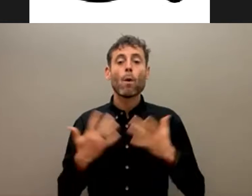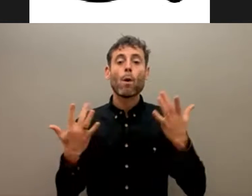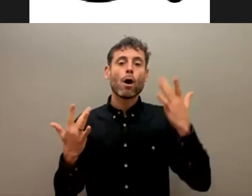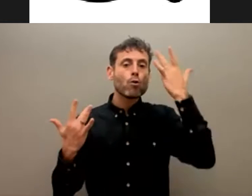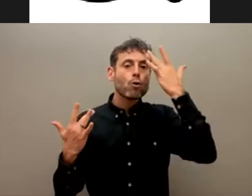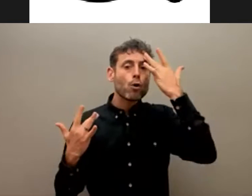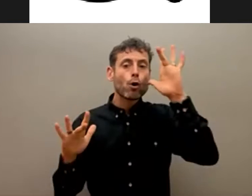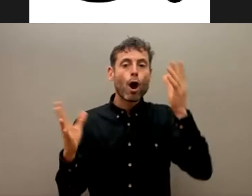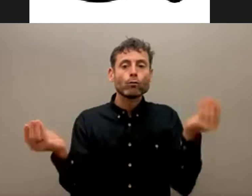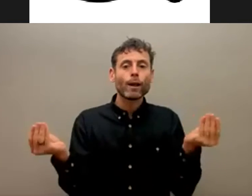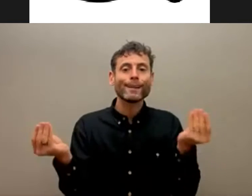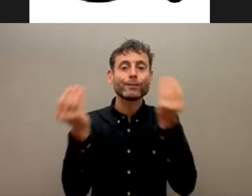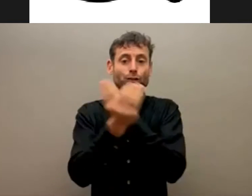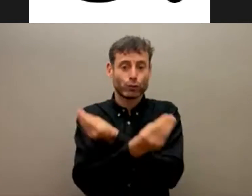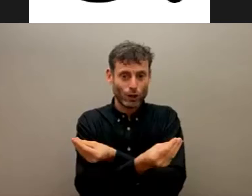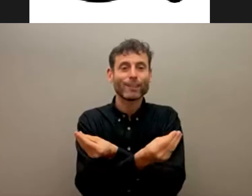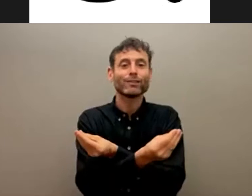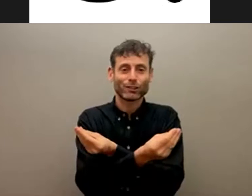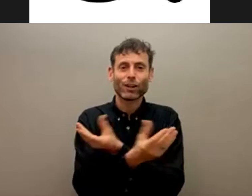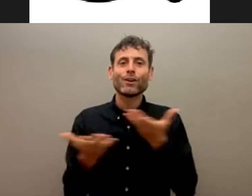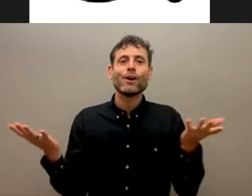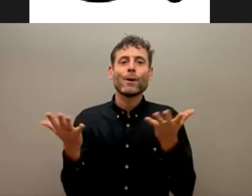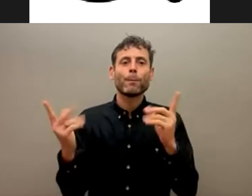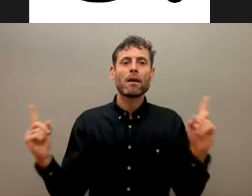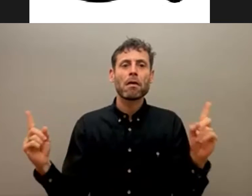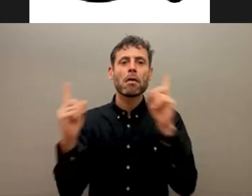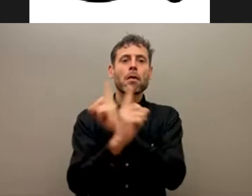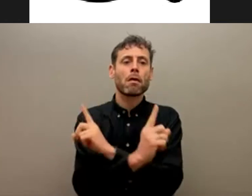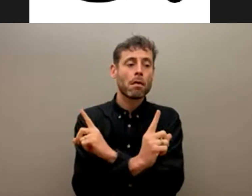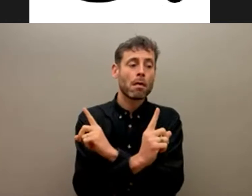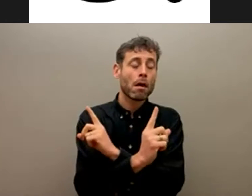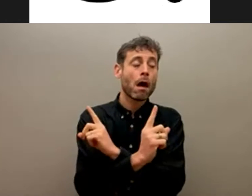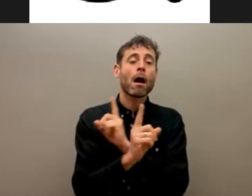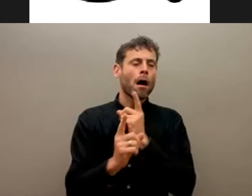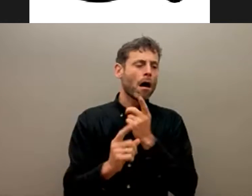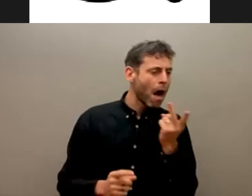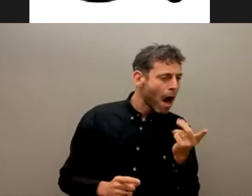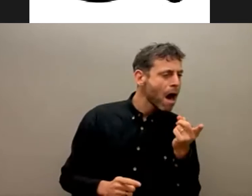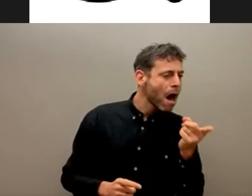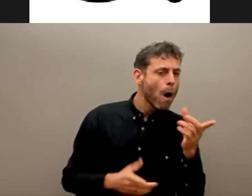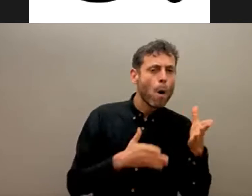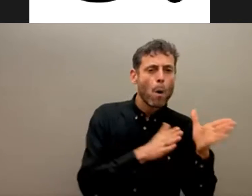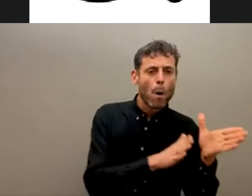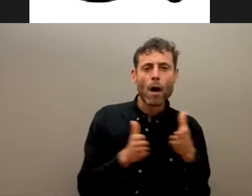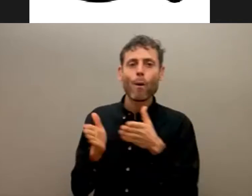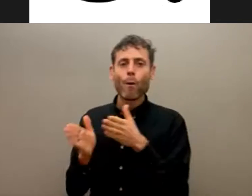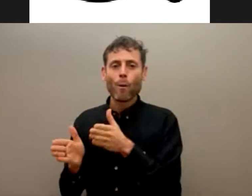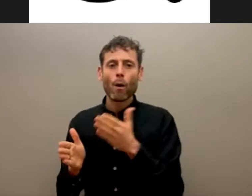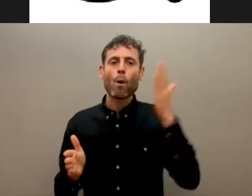that opportunity to appreciate the difference between the two, the North and the South. Sometimes we